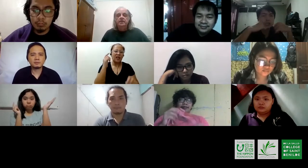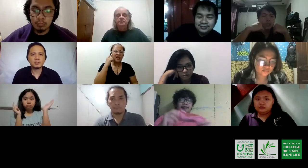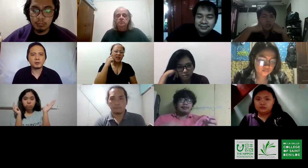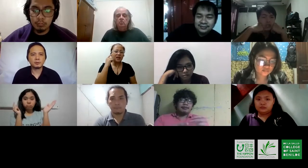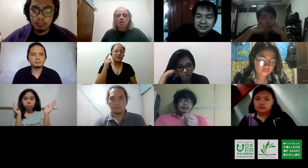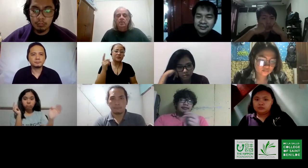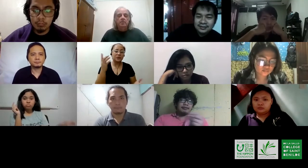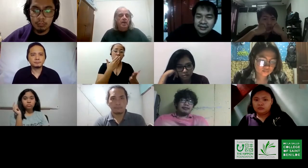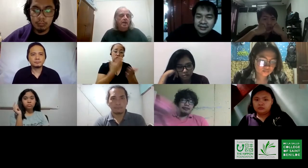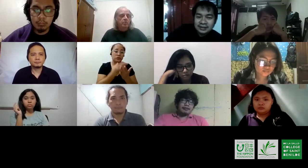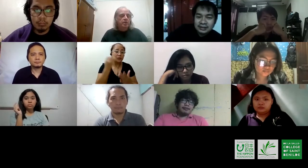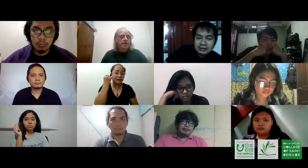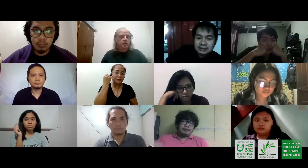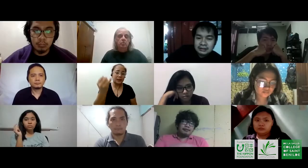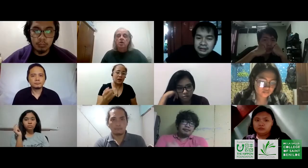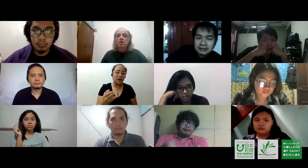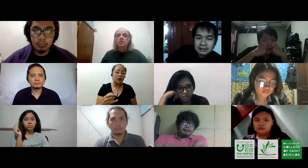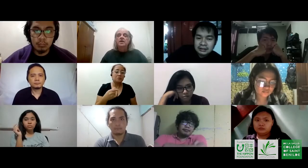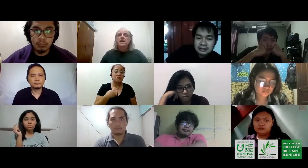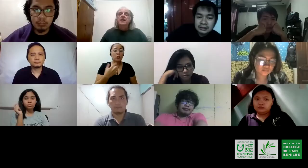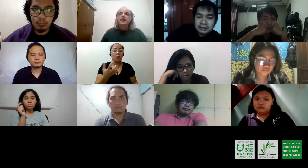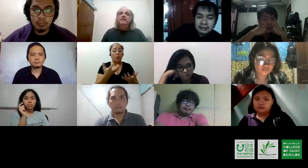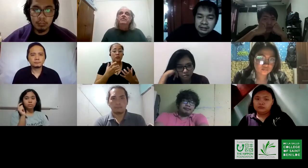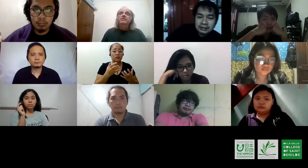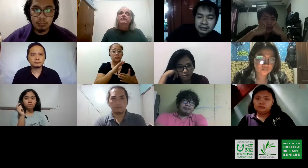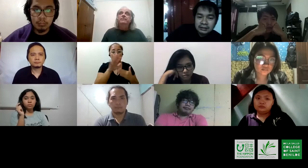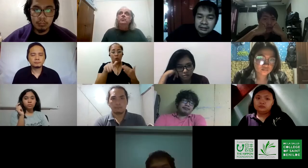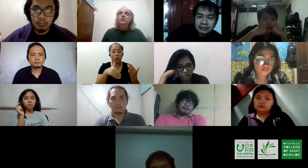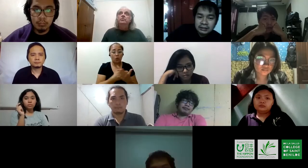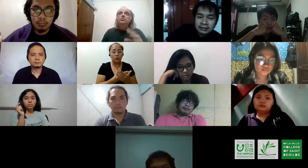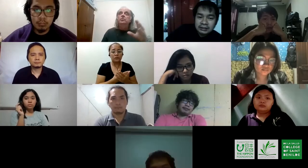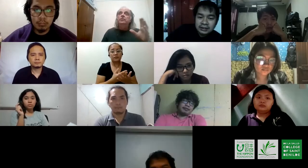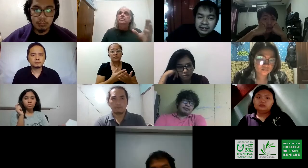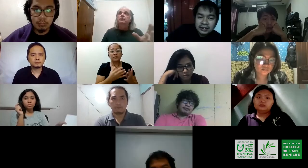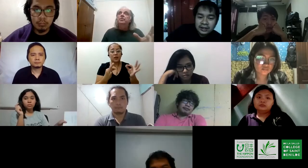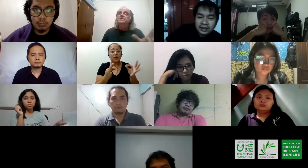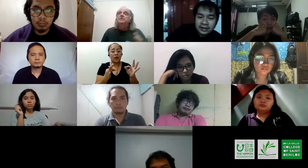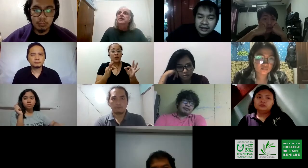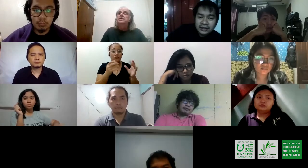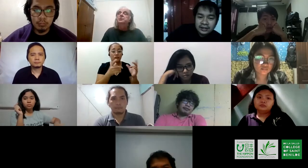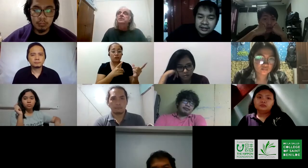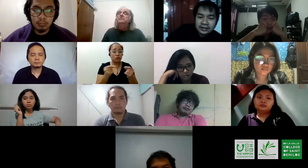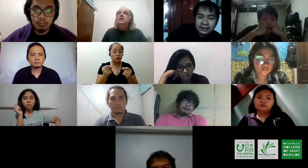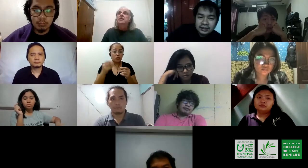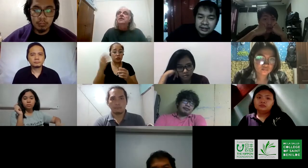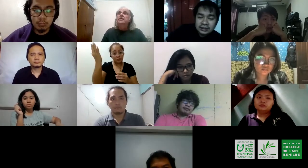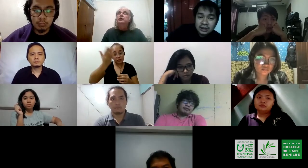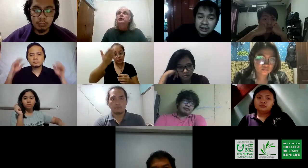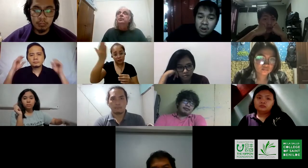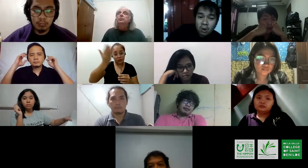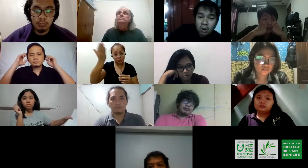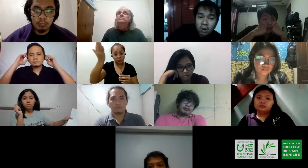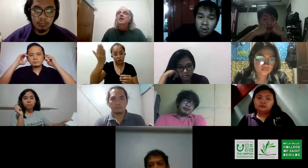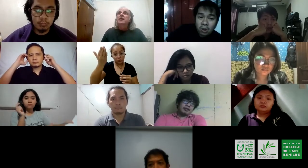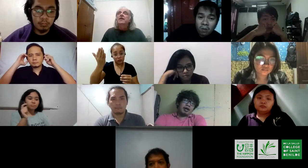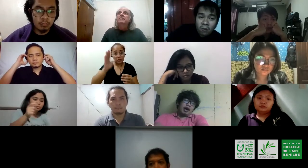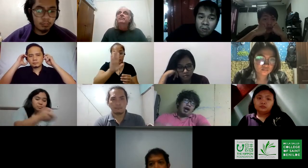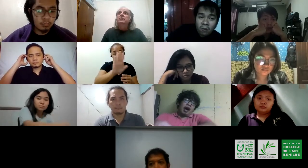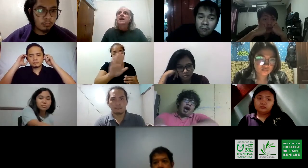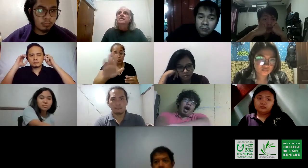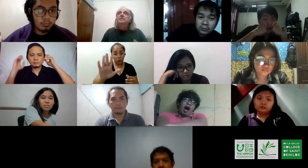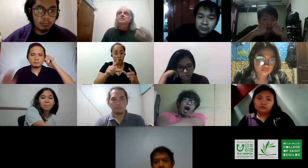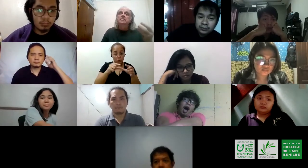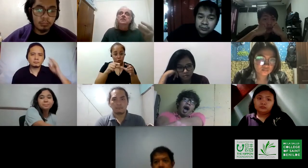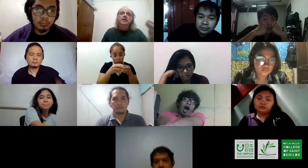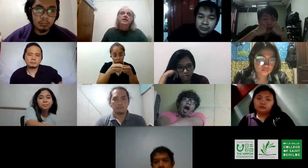rest for idea. tomorrow. And I would like you all, even if when you're doing your presentation in your group, if